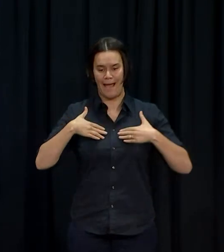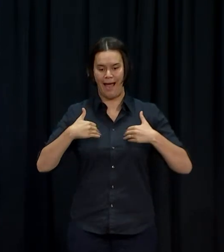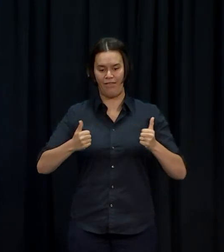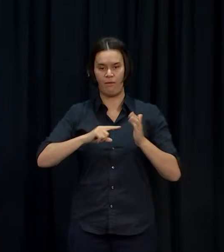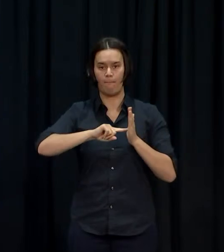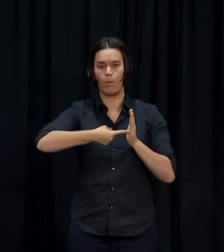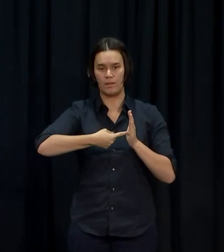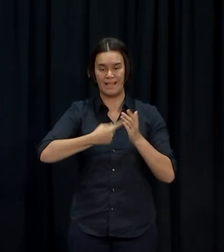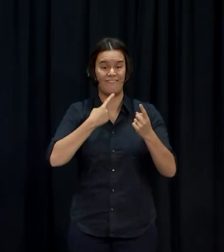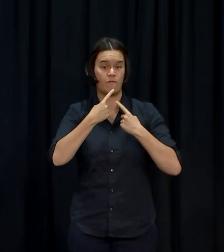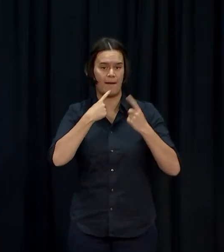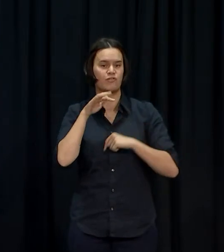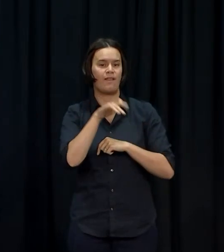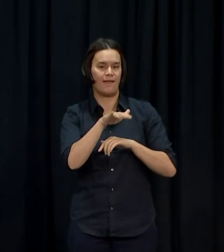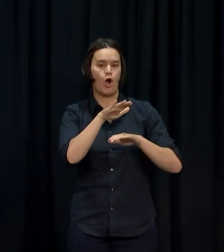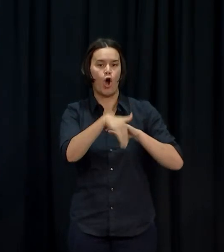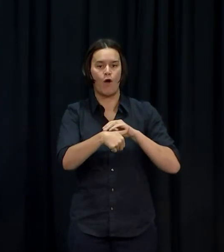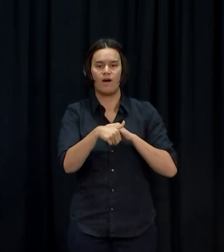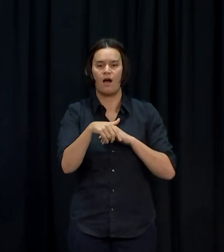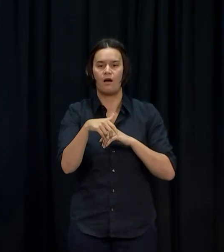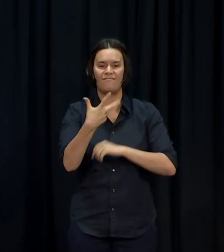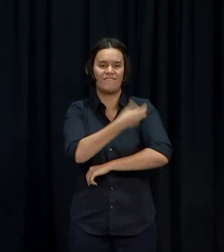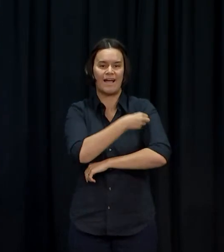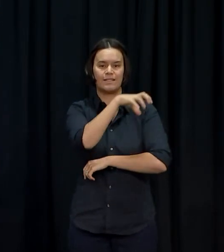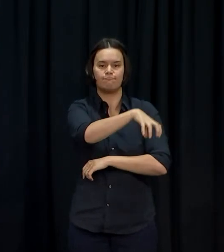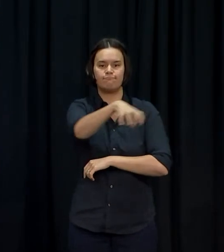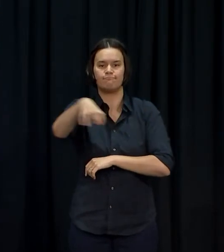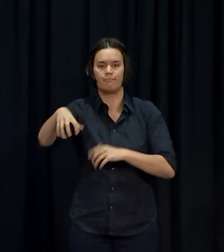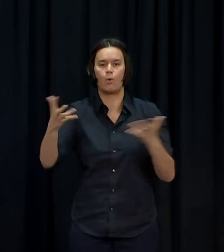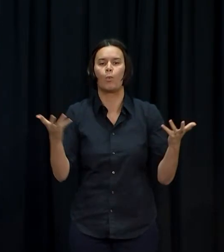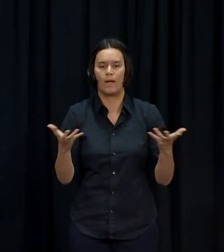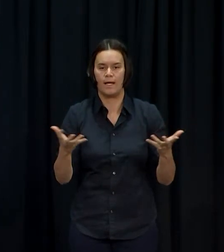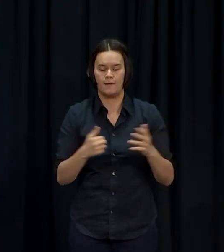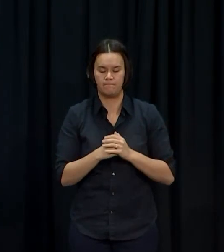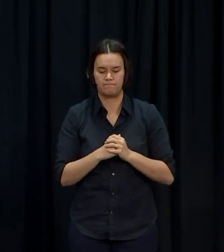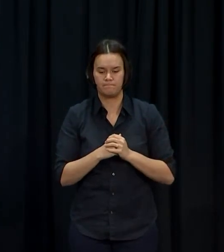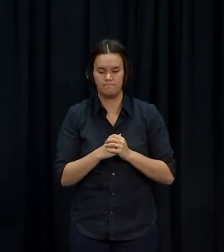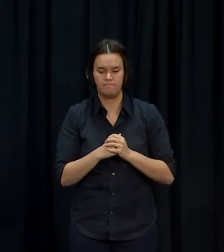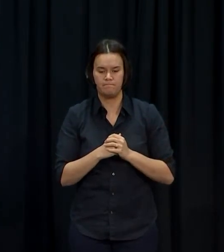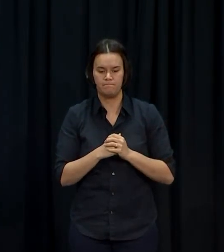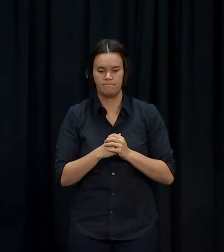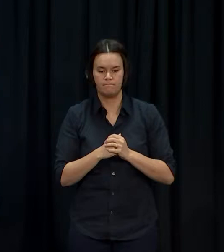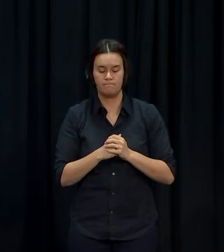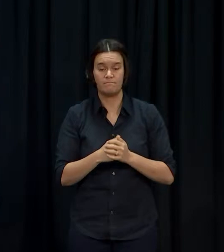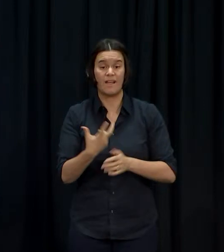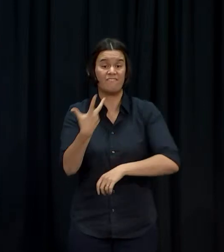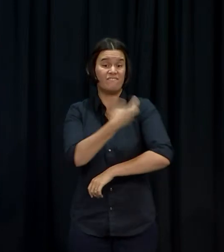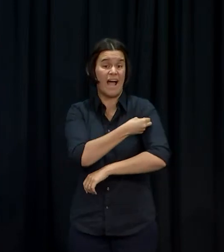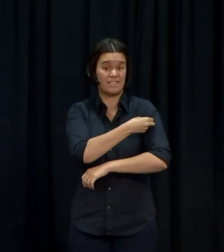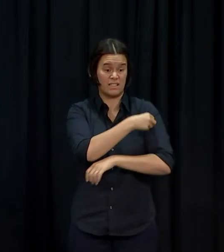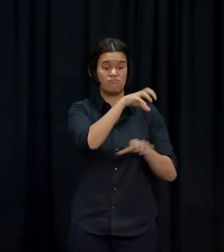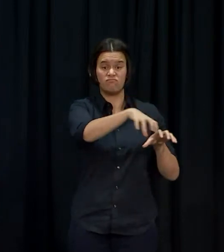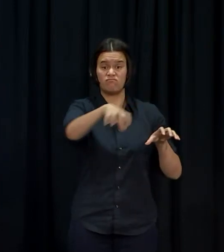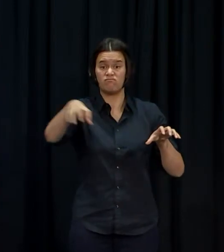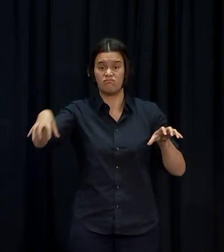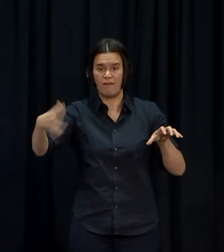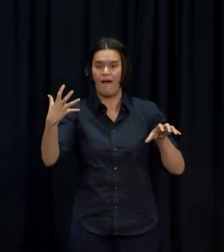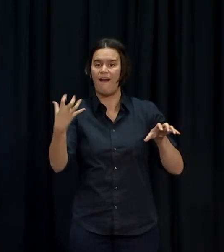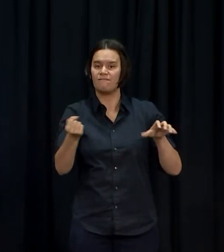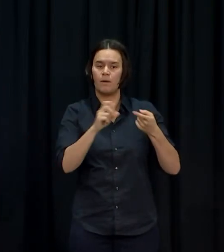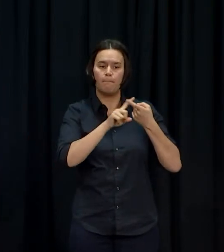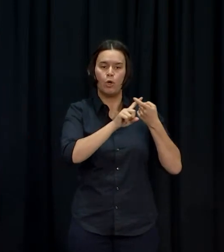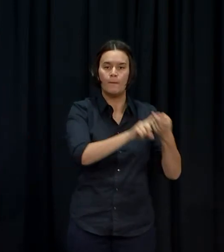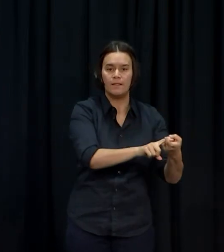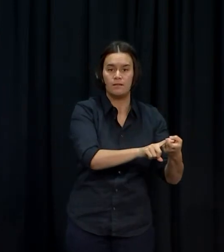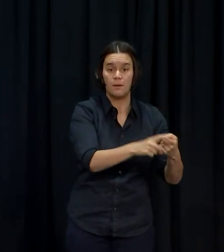Vaccination sites are open today across the country, and we will be standing up additional surge capacity this week in anticipation there will be additional people